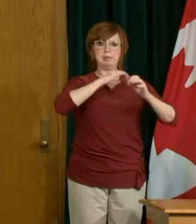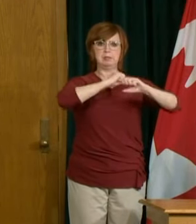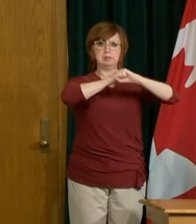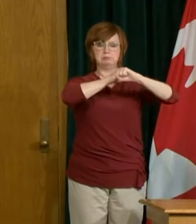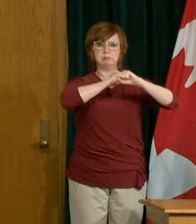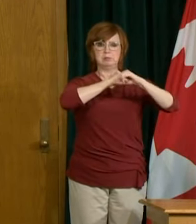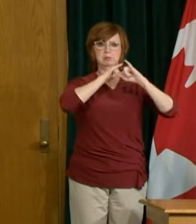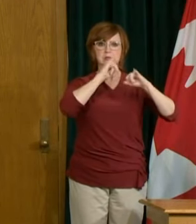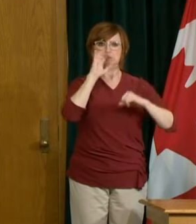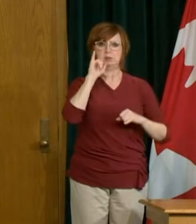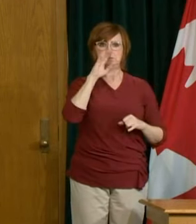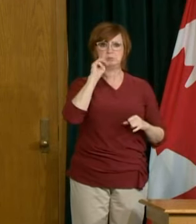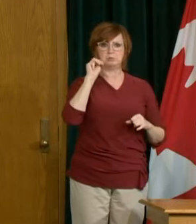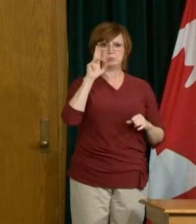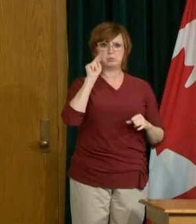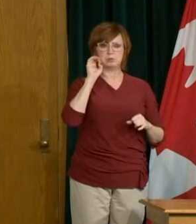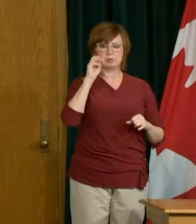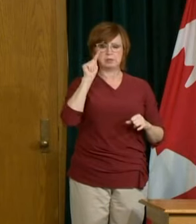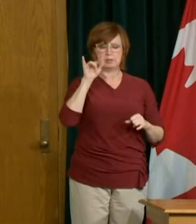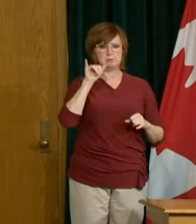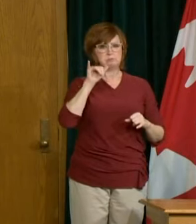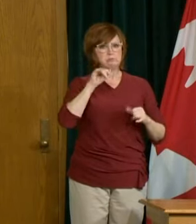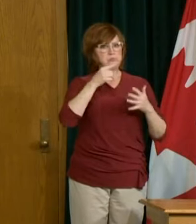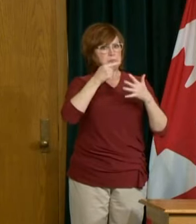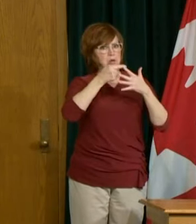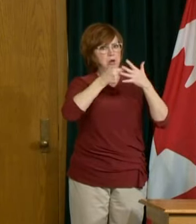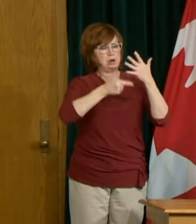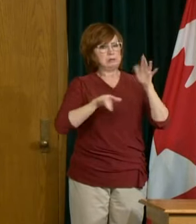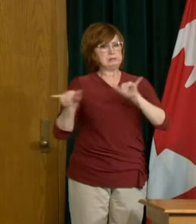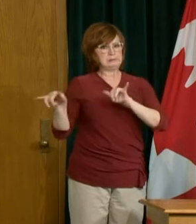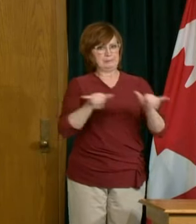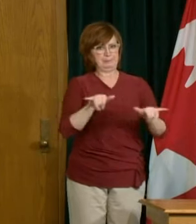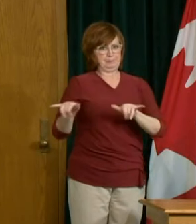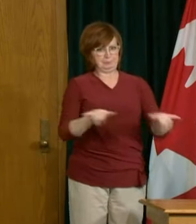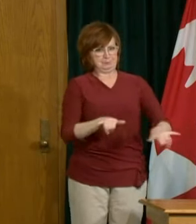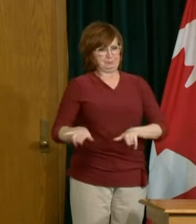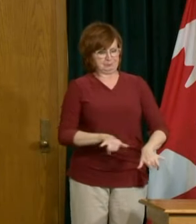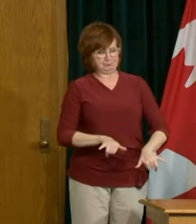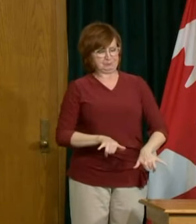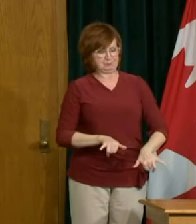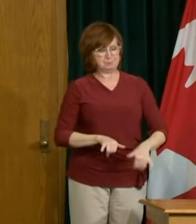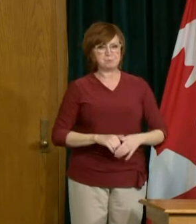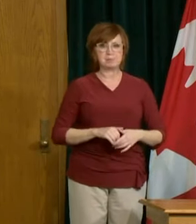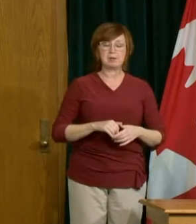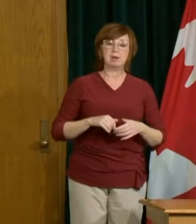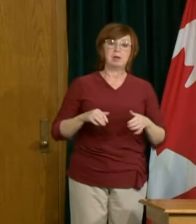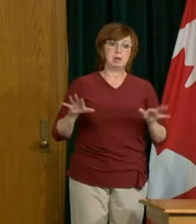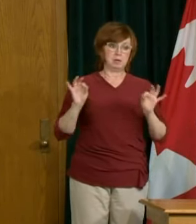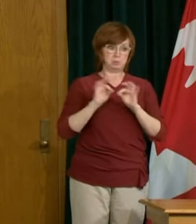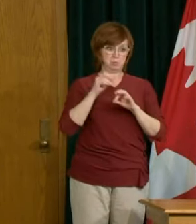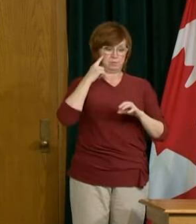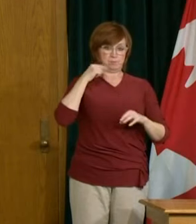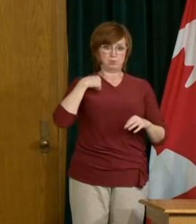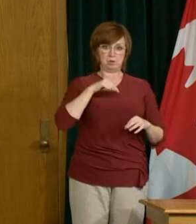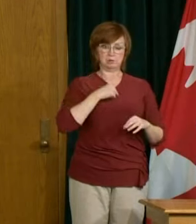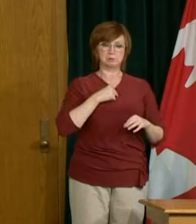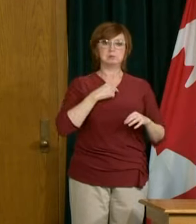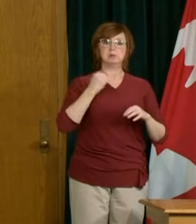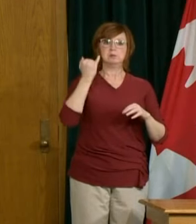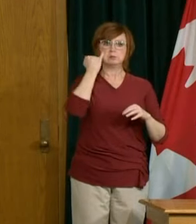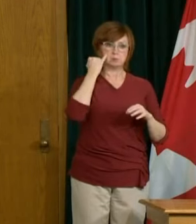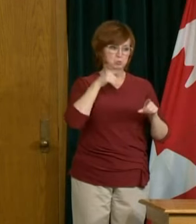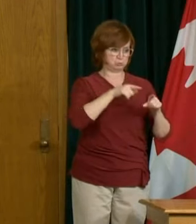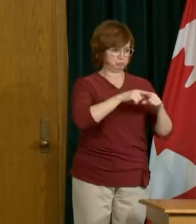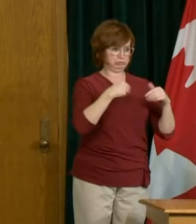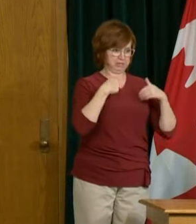it means for us as citizens is what we talked about earlier, that if you are otherwise young and healthy,